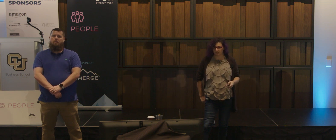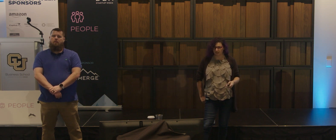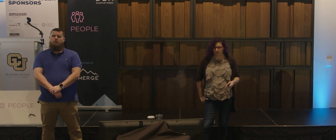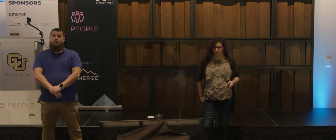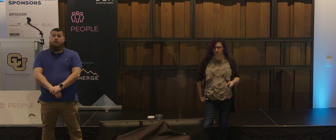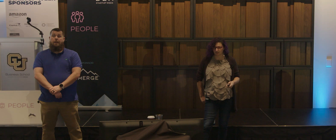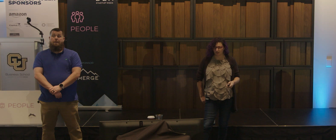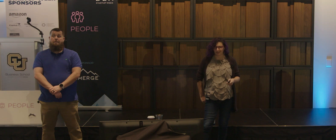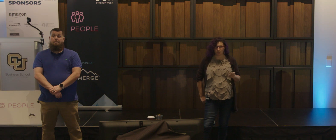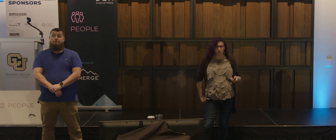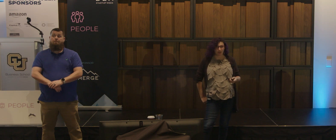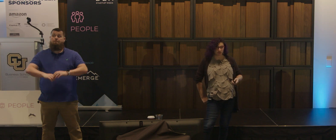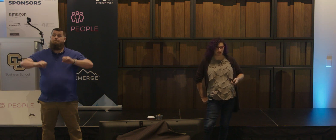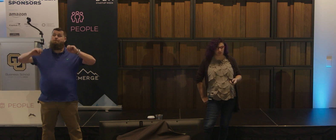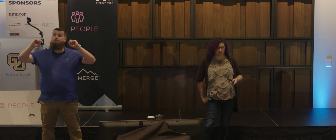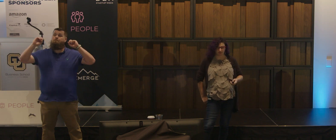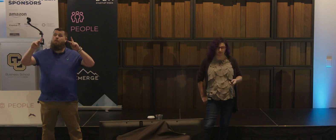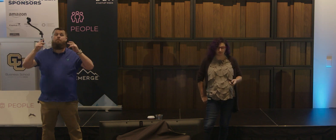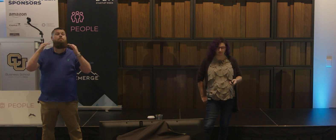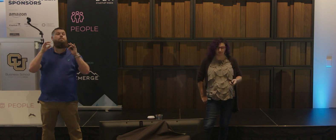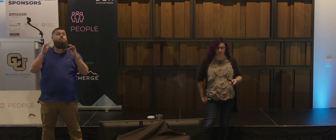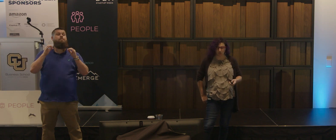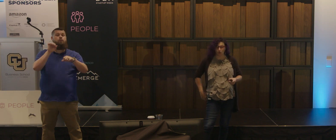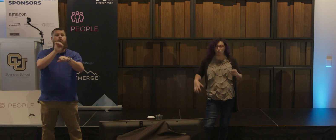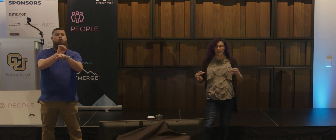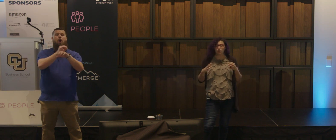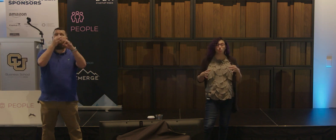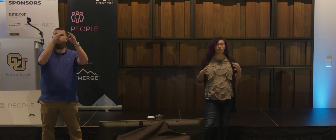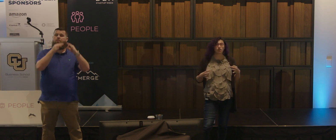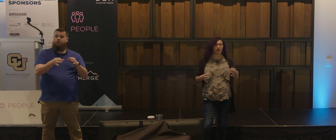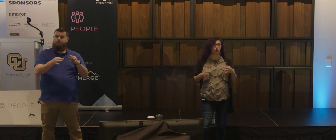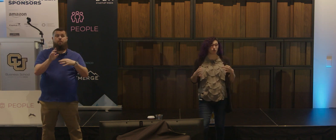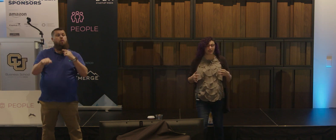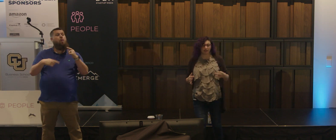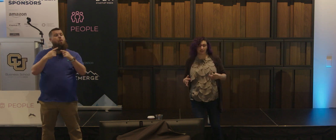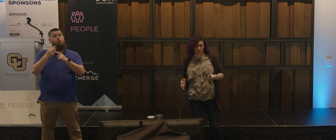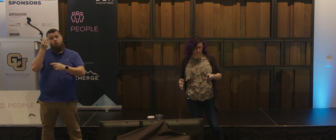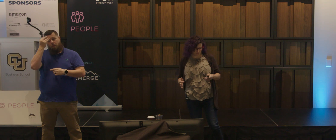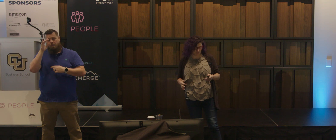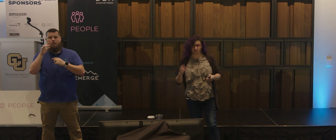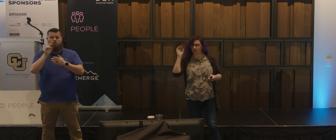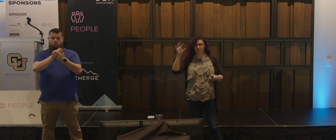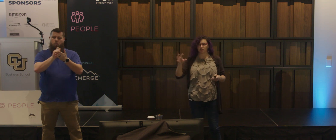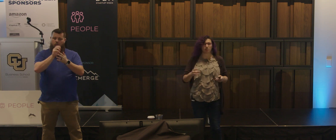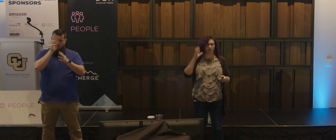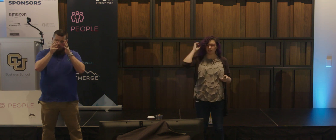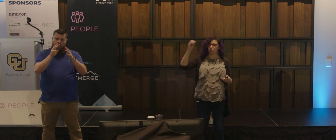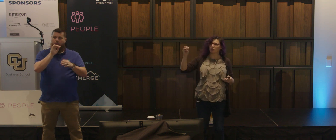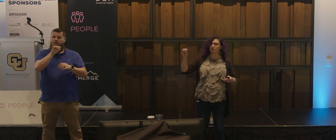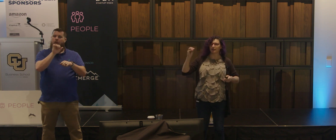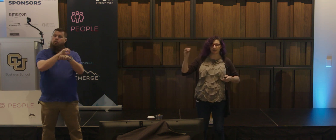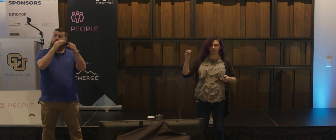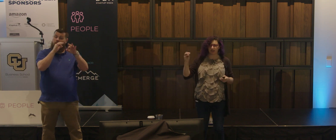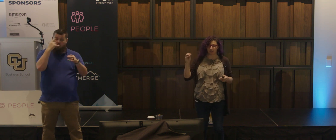All right. Job description. When you think about writing that job description for that position that